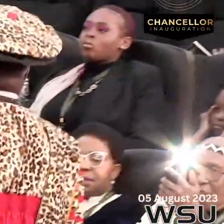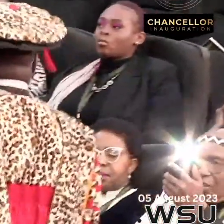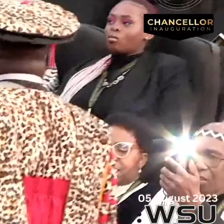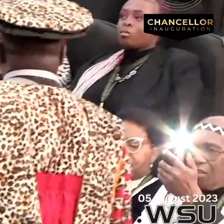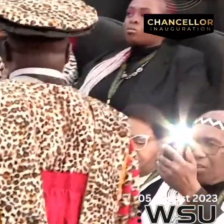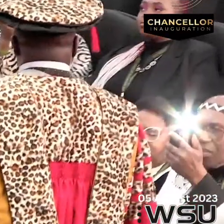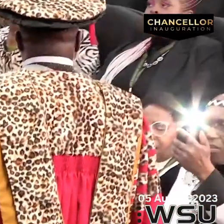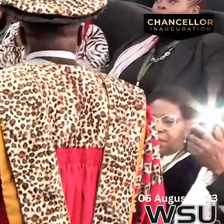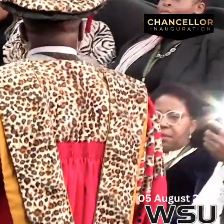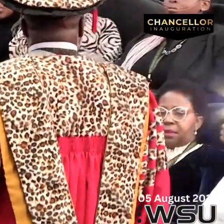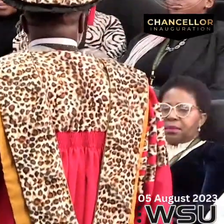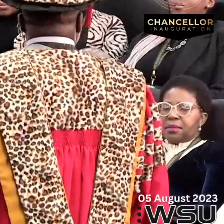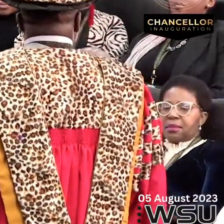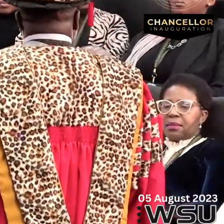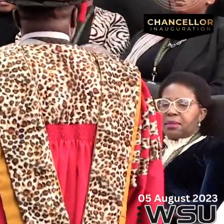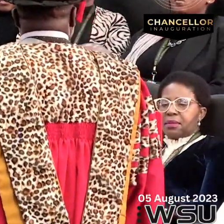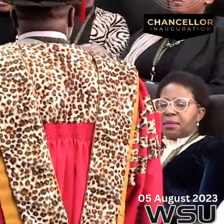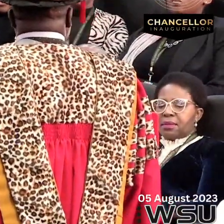Naniphi.